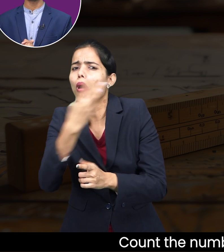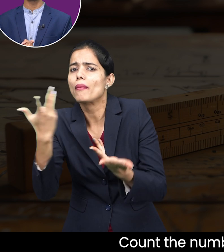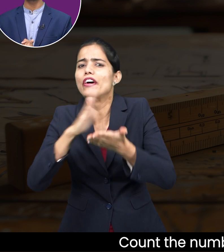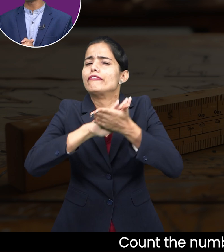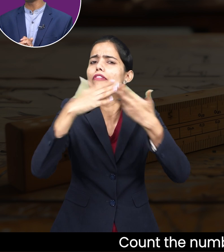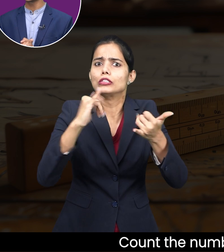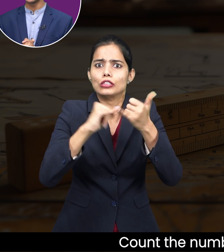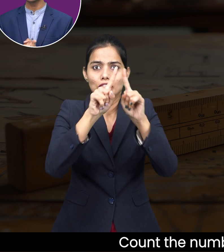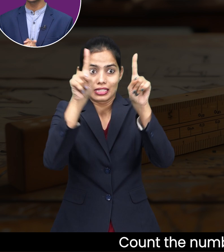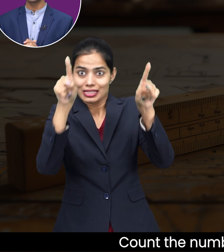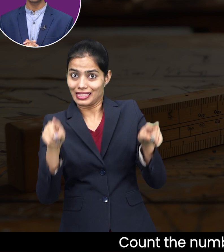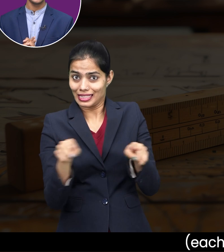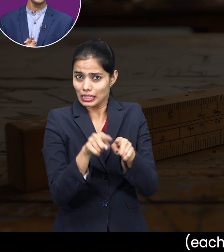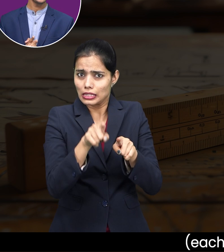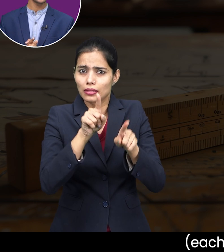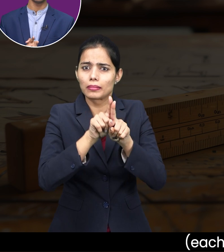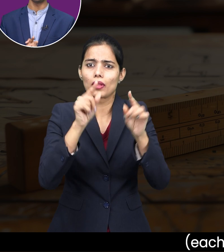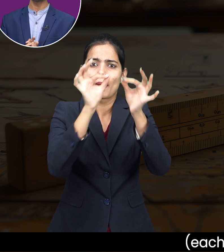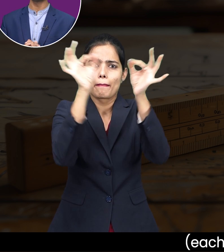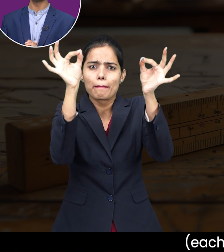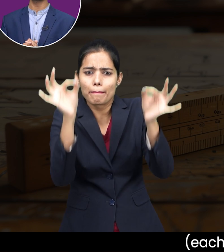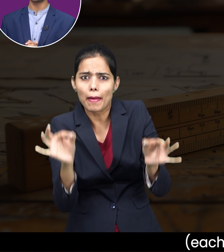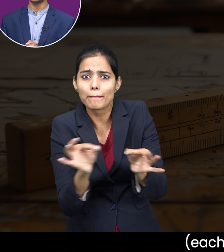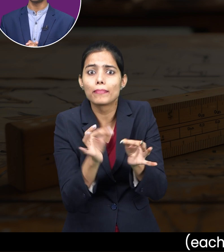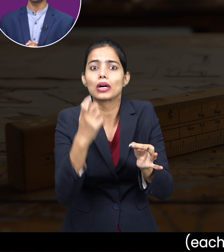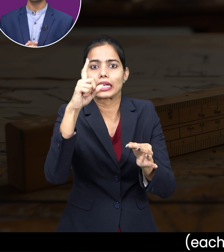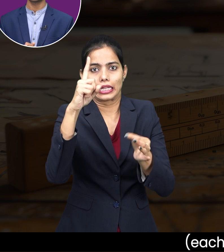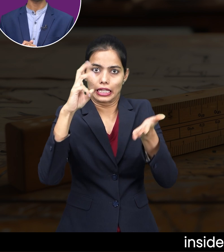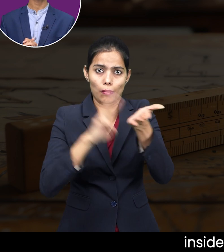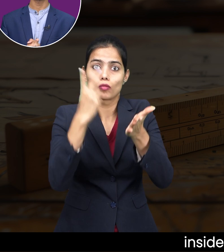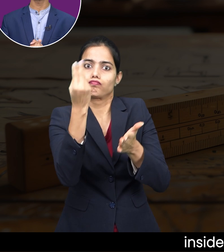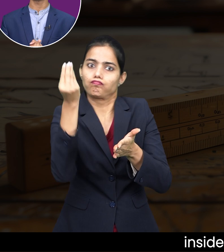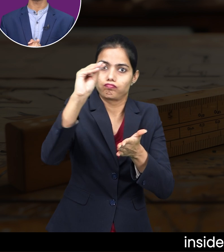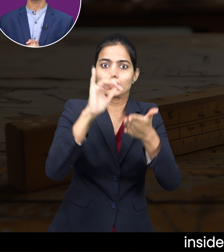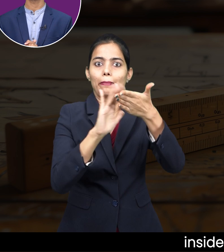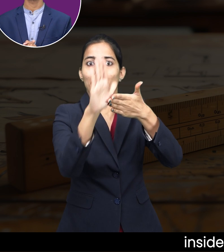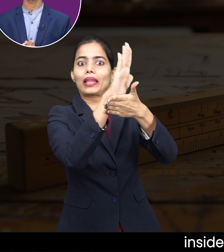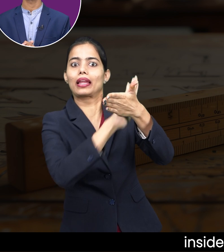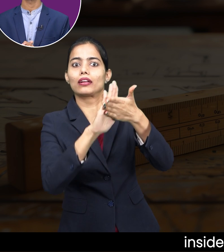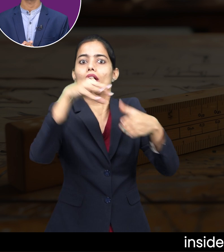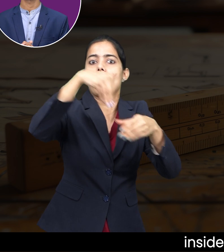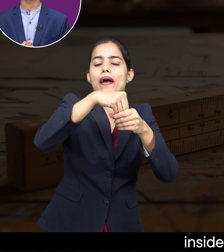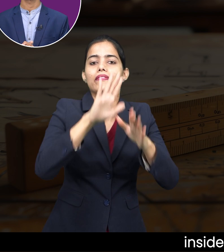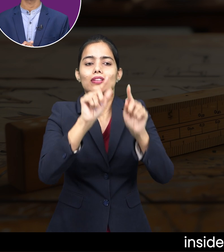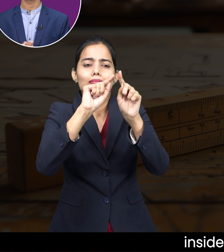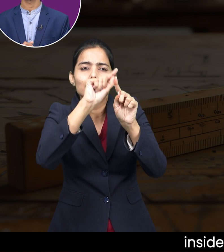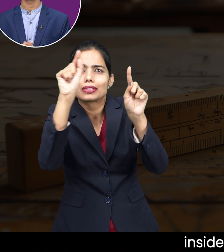Count the number of complete squares, each of 1 centimeter square area inside the boundary.